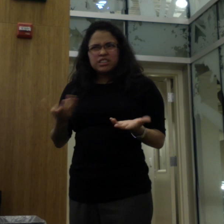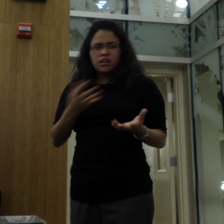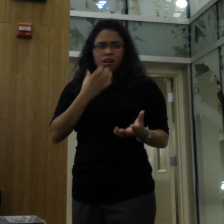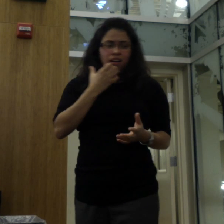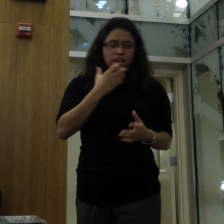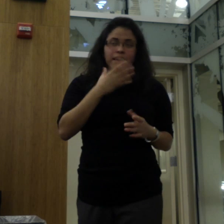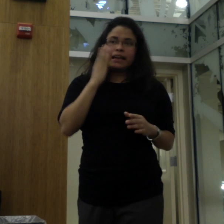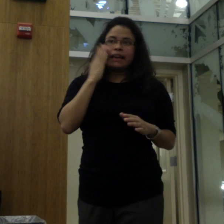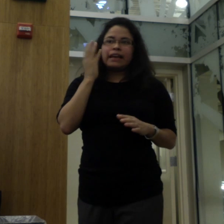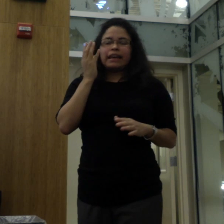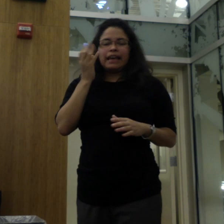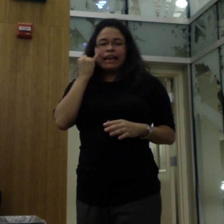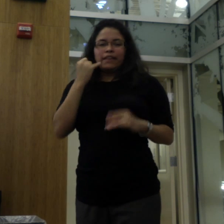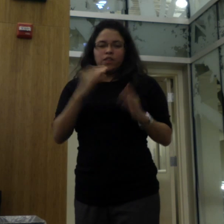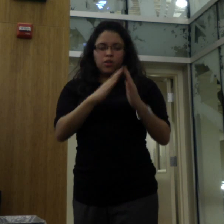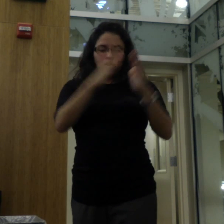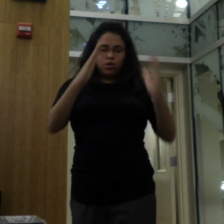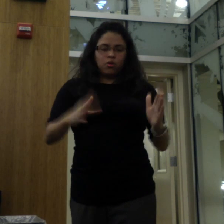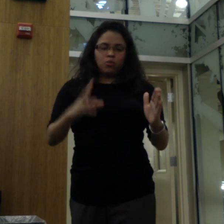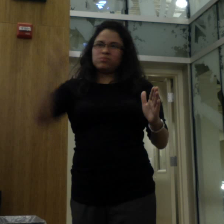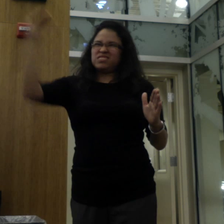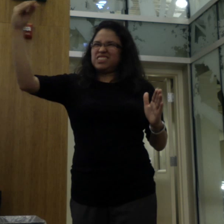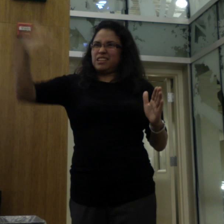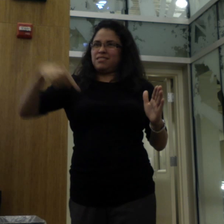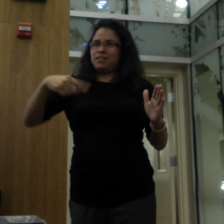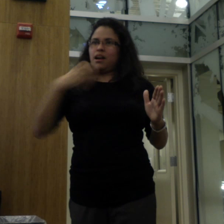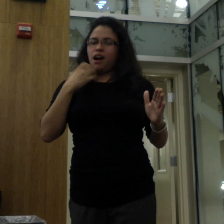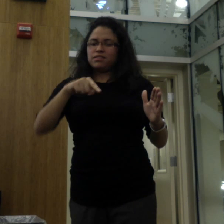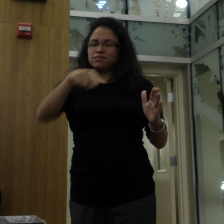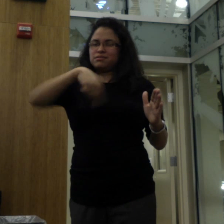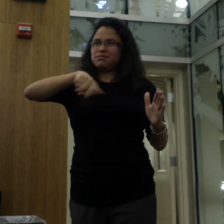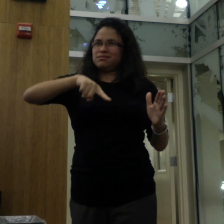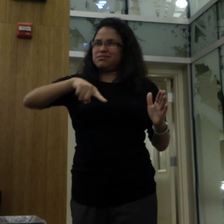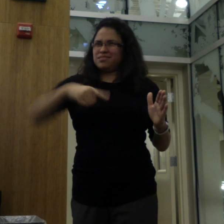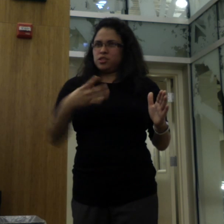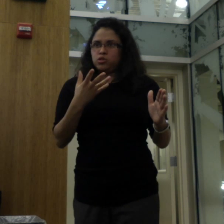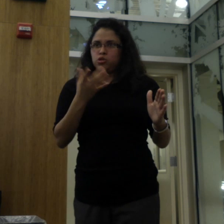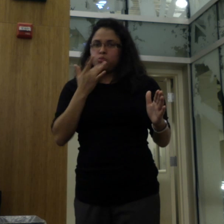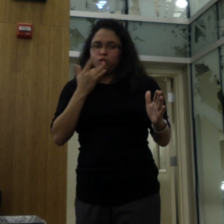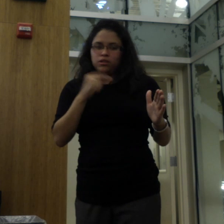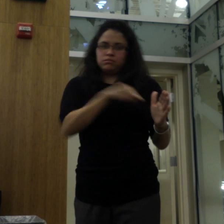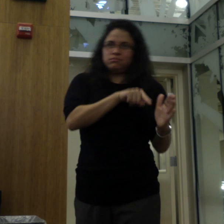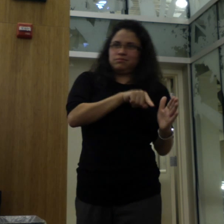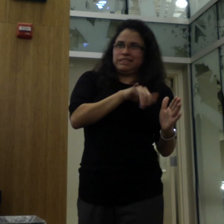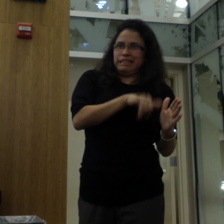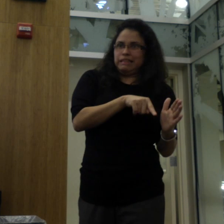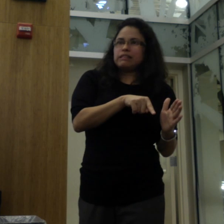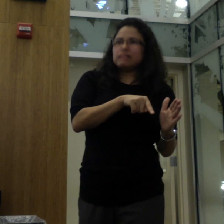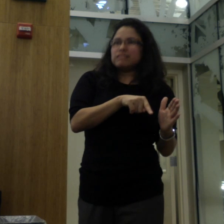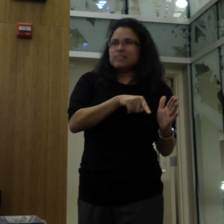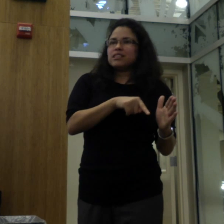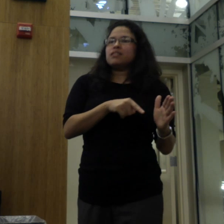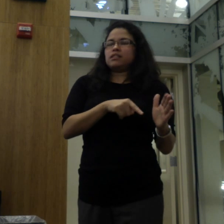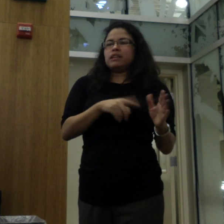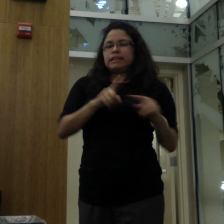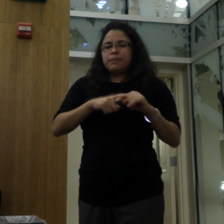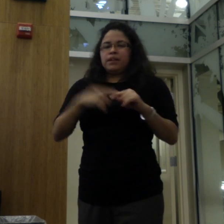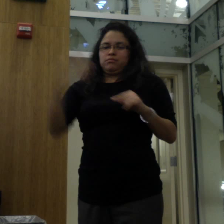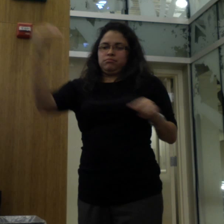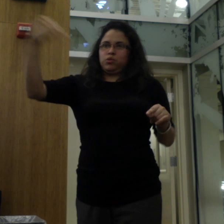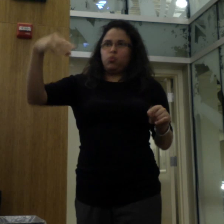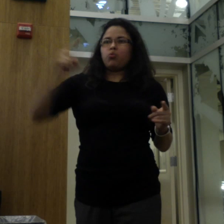house or on the cooler side of the house? All houses have a hot side and a cool side, depending on where the sun is. All